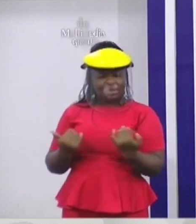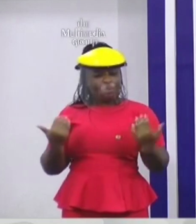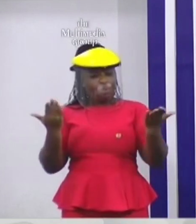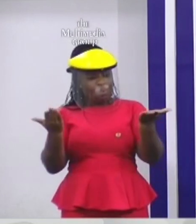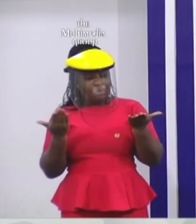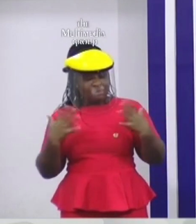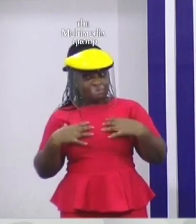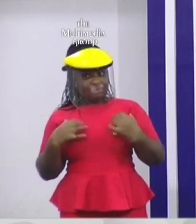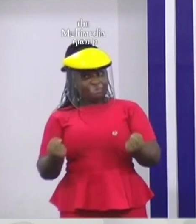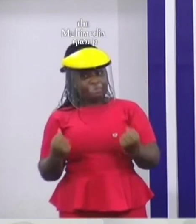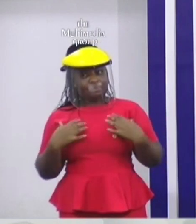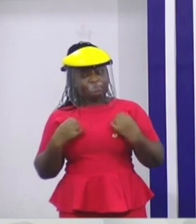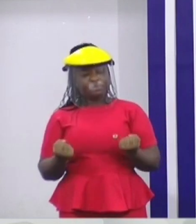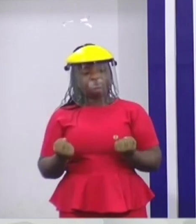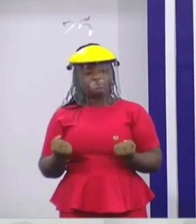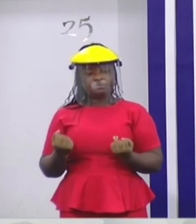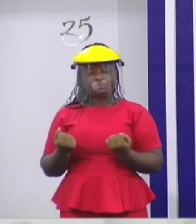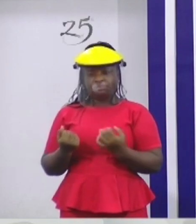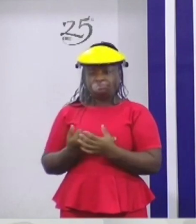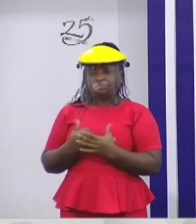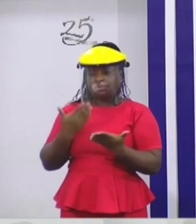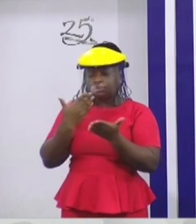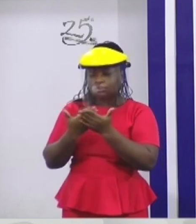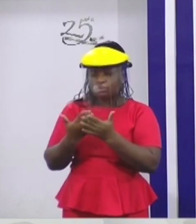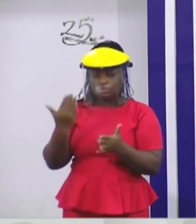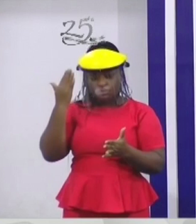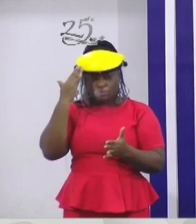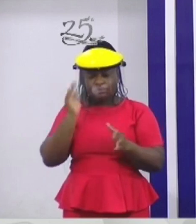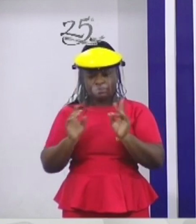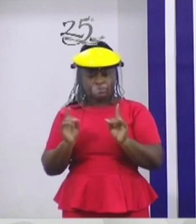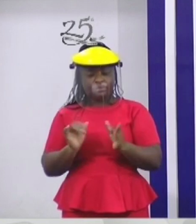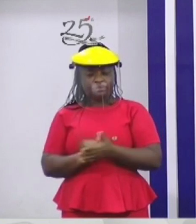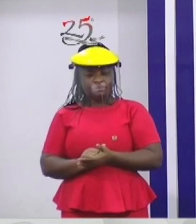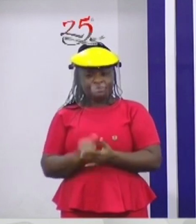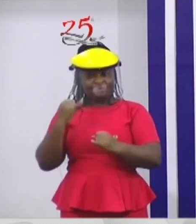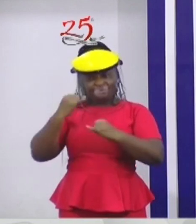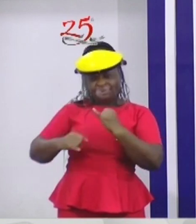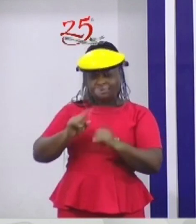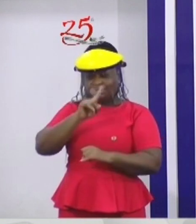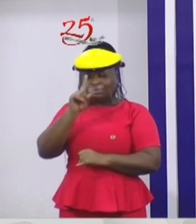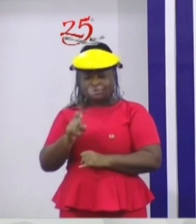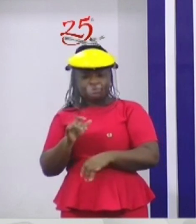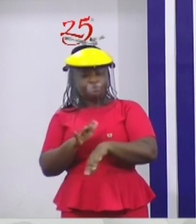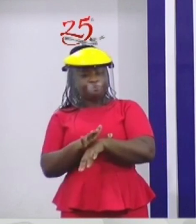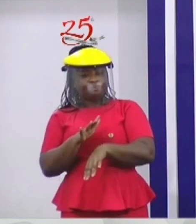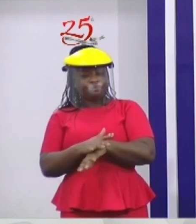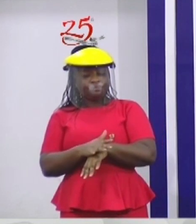at what they call recovery, it may be good to contextualize that one. And then a final question